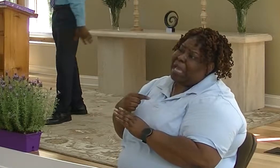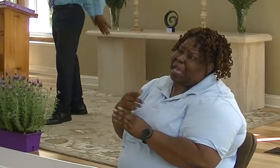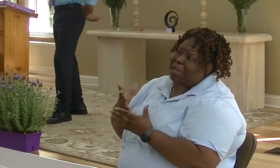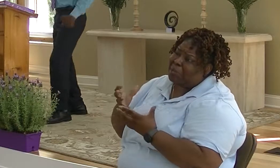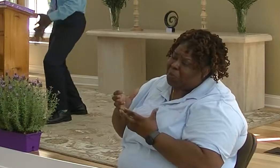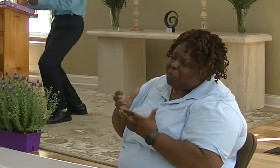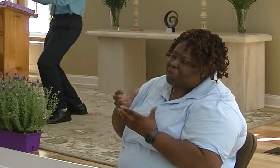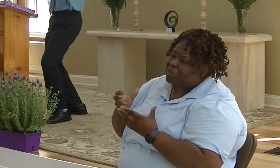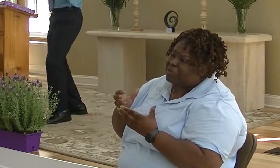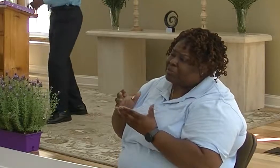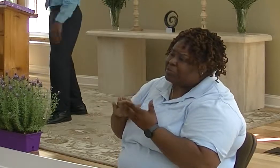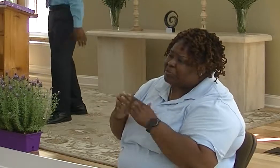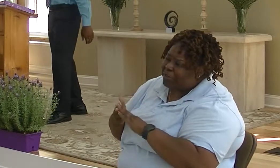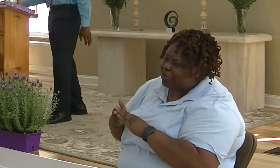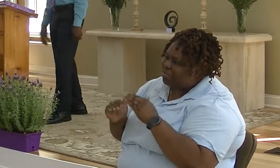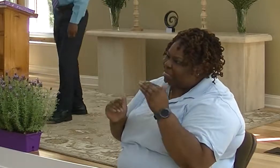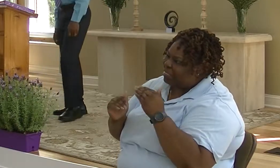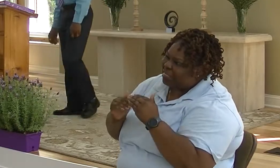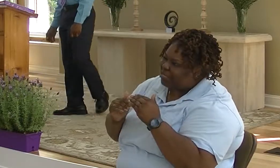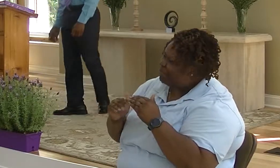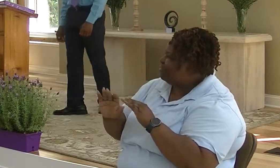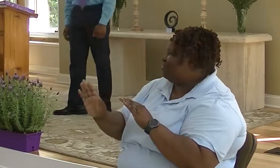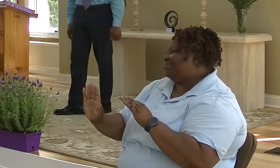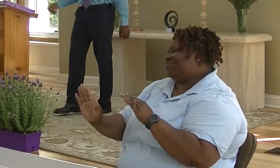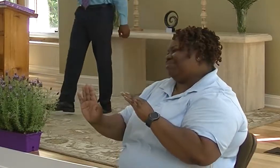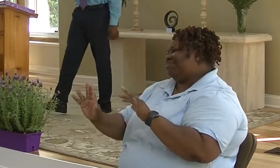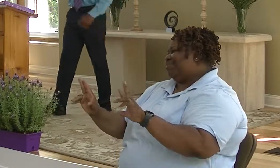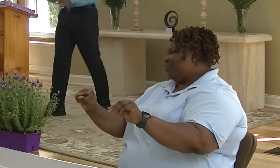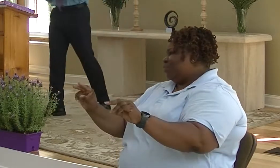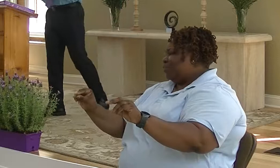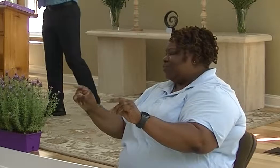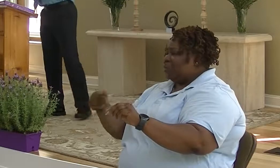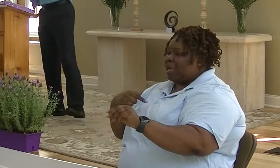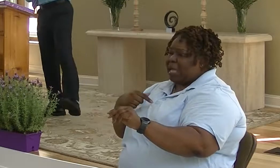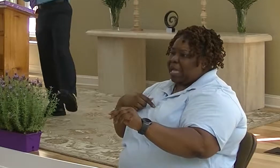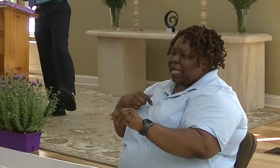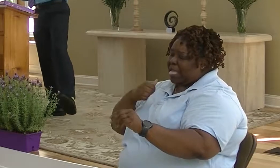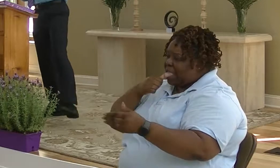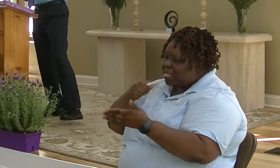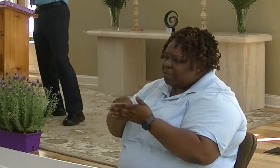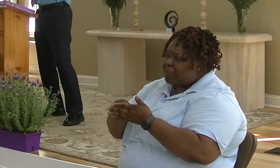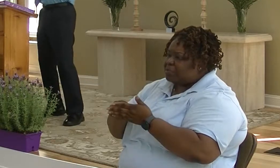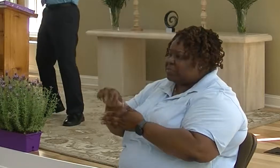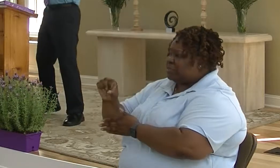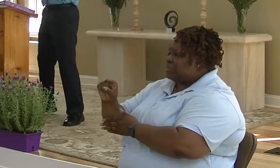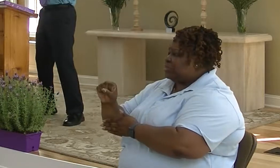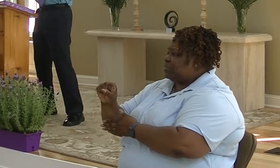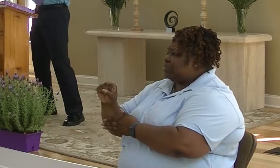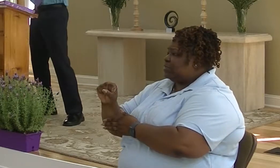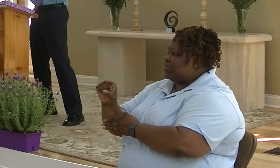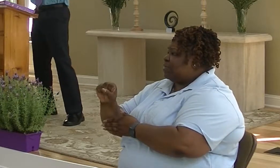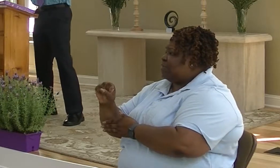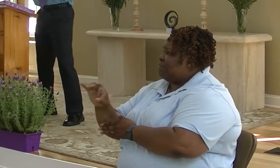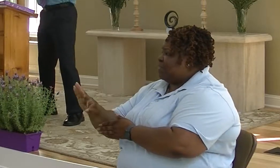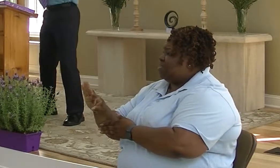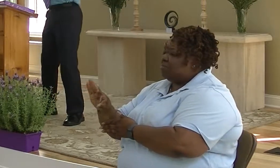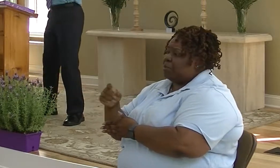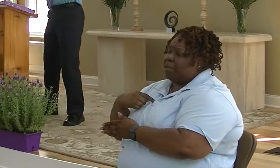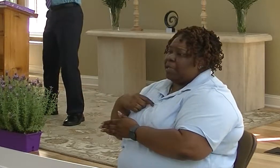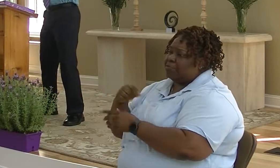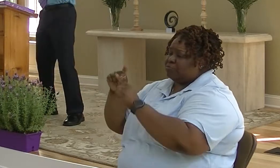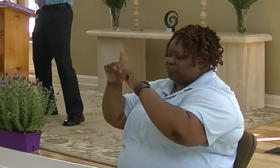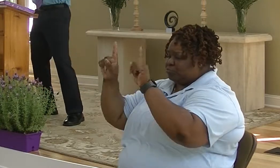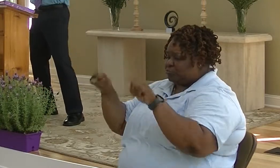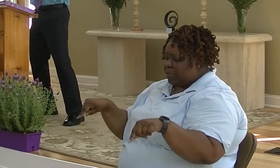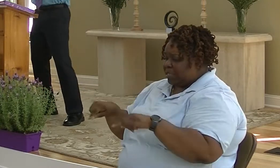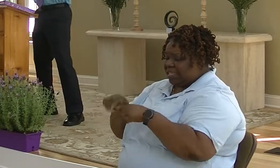limit. No. One of the things I posted today on social media was, because I post these daily calendar things